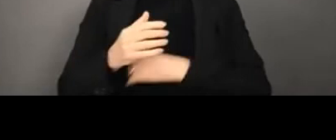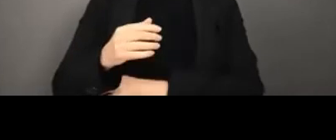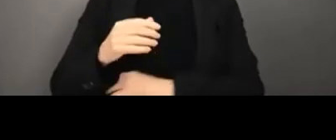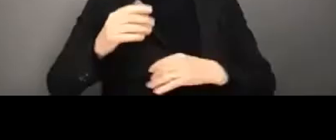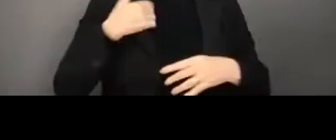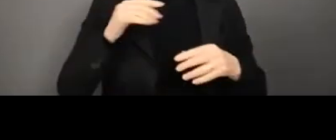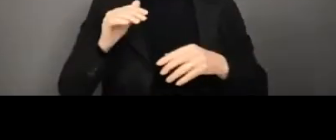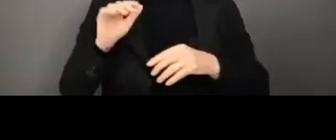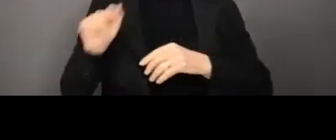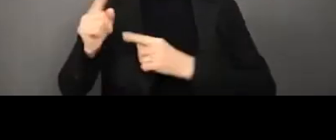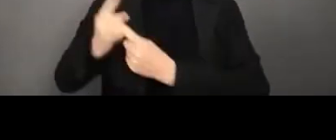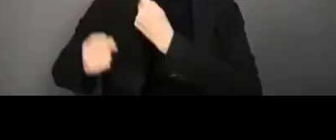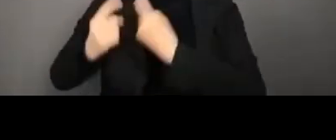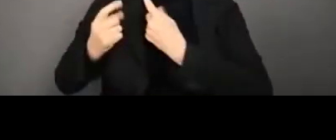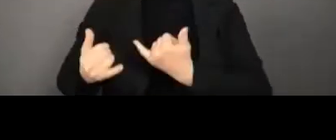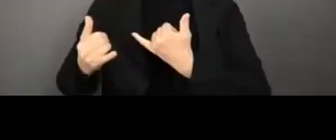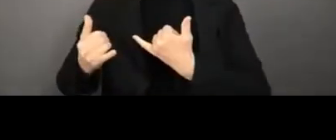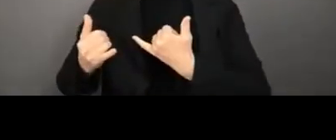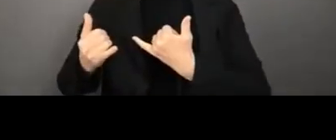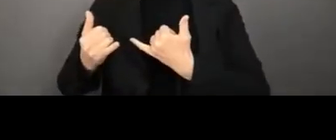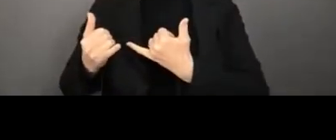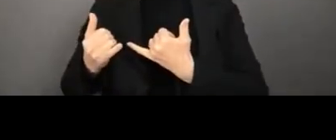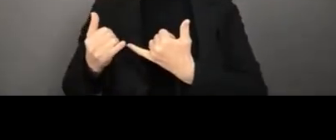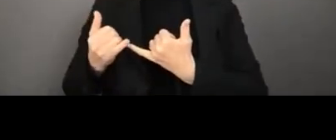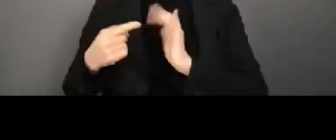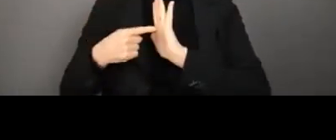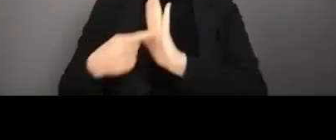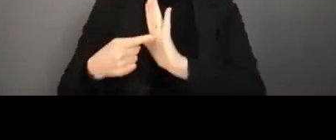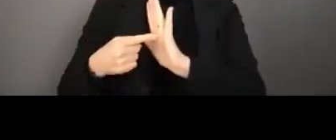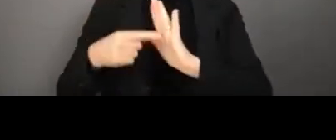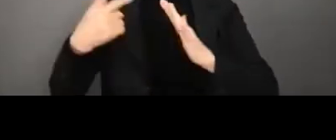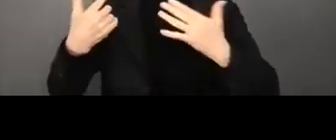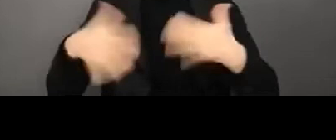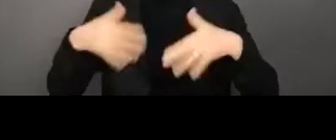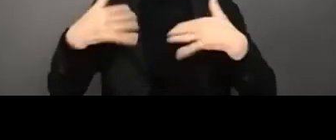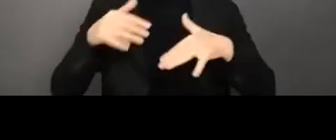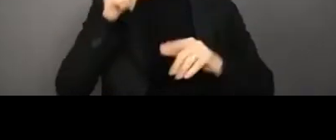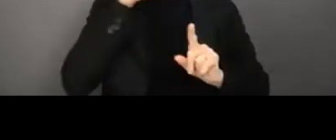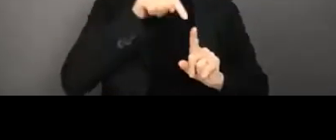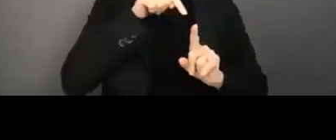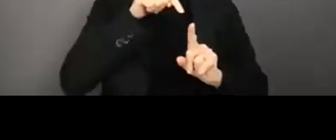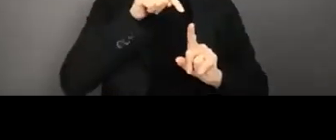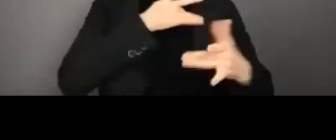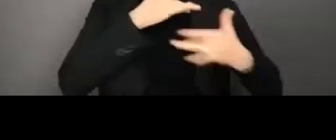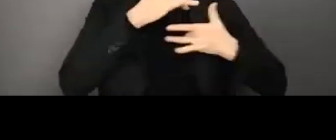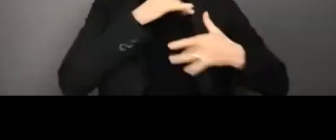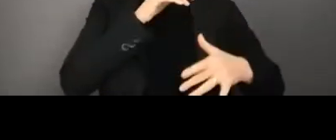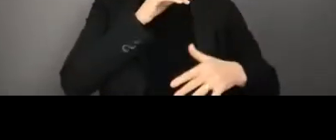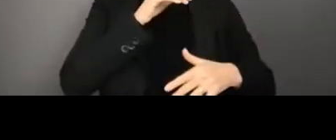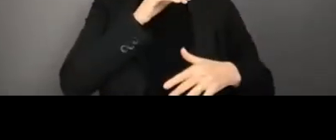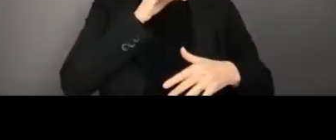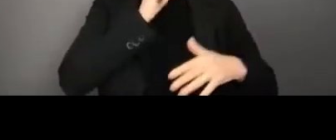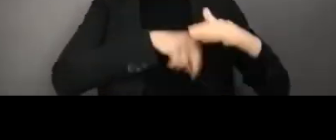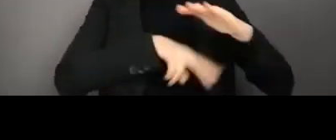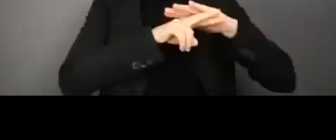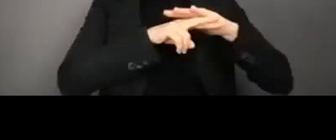questions that we're getting today, it just really highlights what an enormous issue this is. Every question we're getting are truly